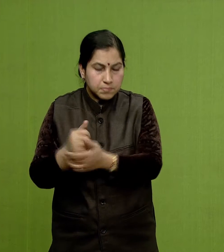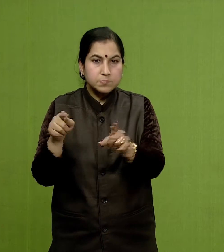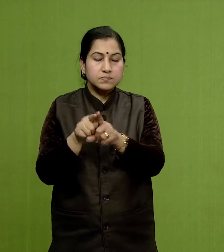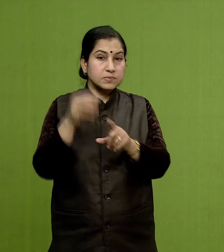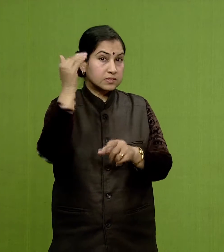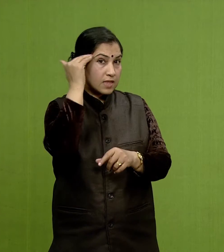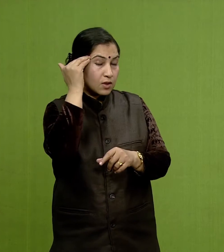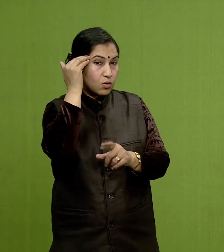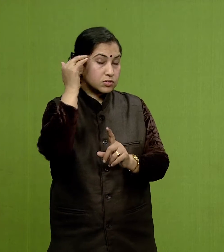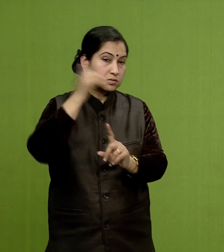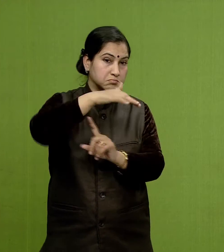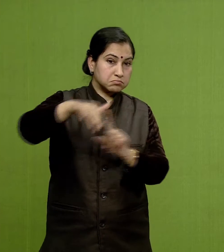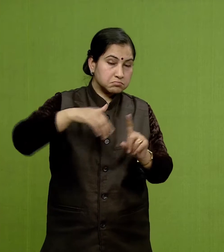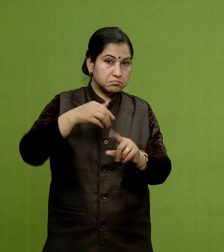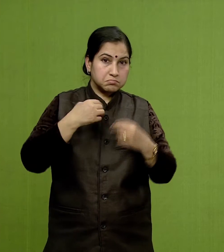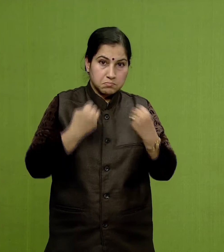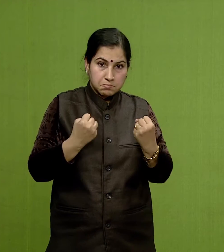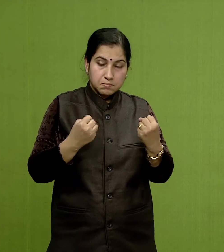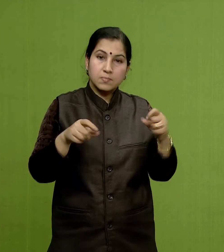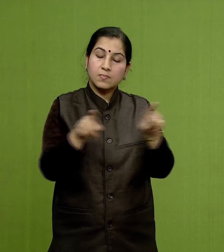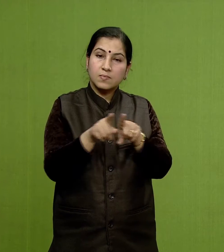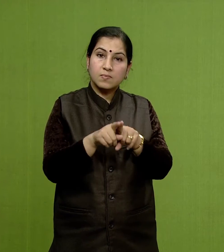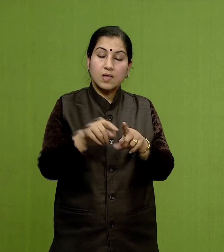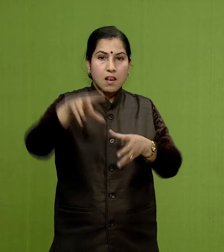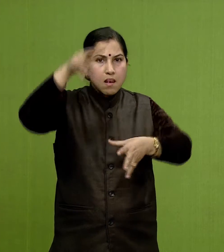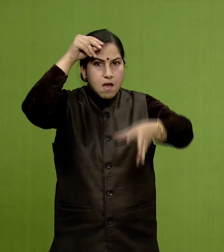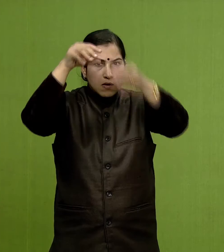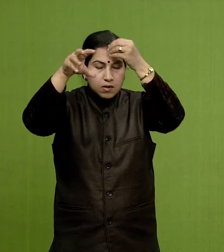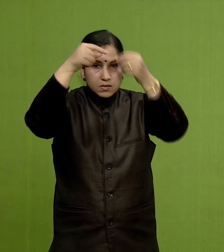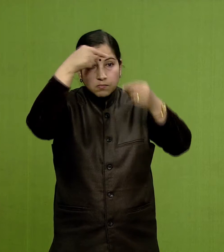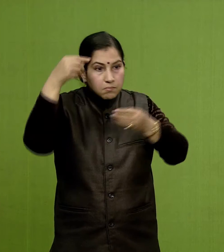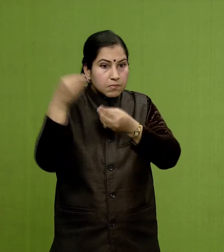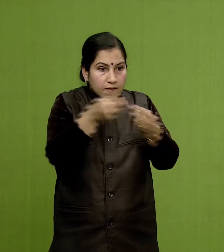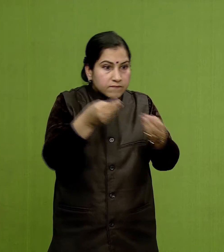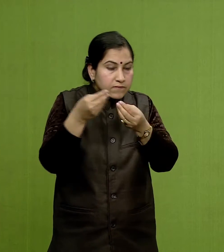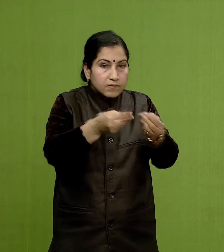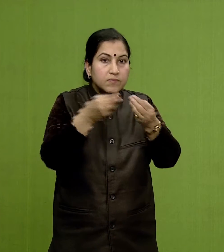psychological conditions, and learning opportunities.